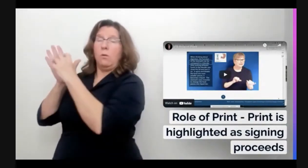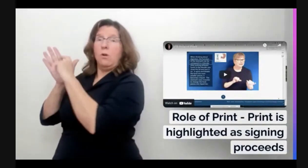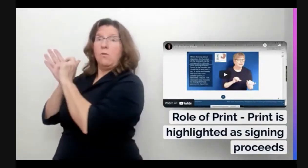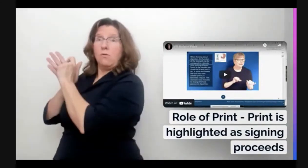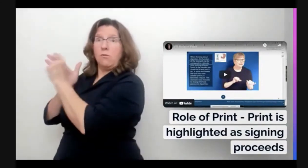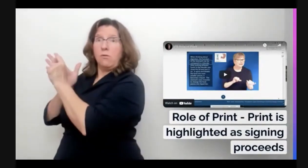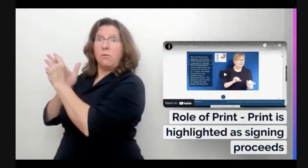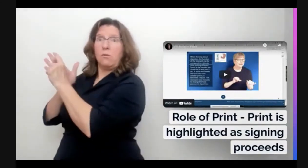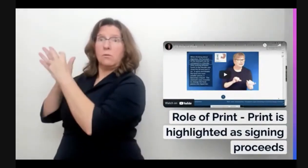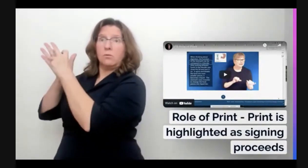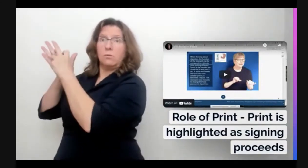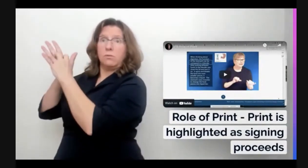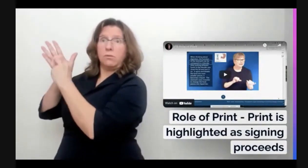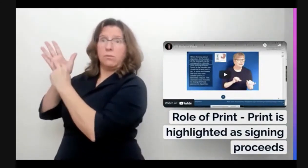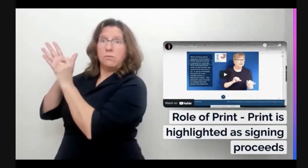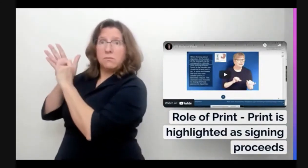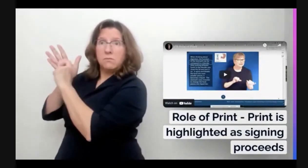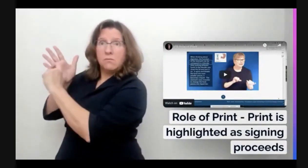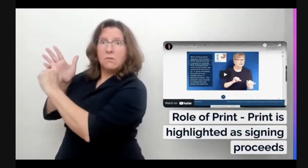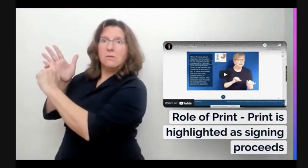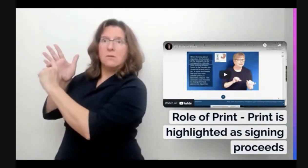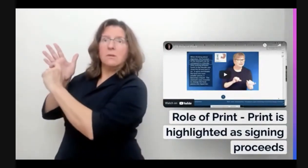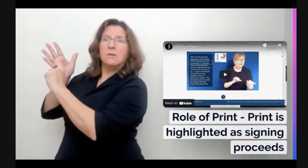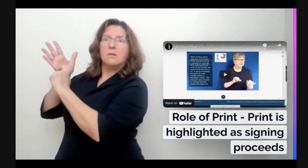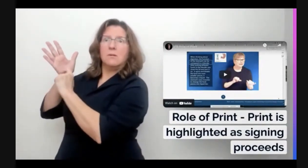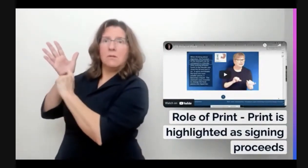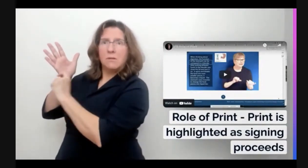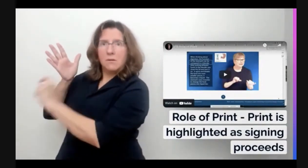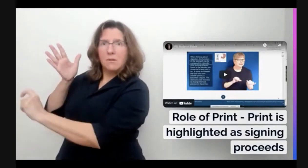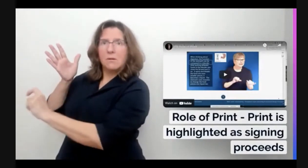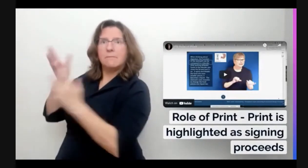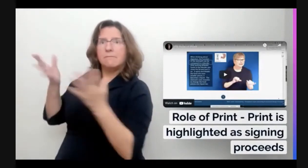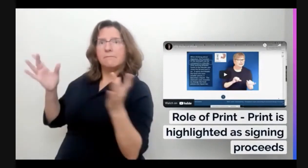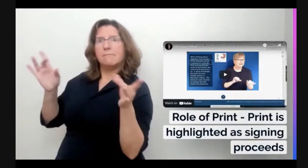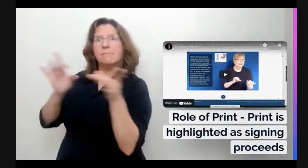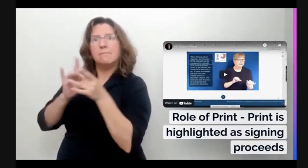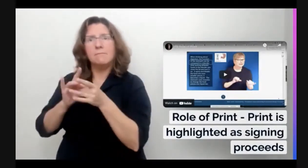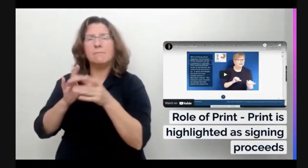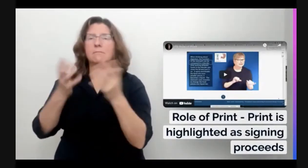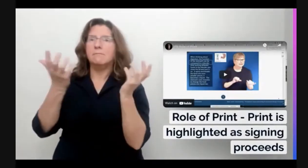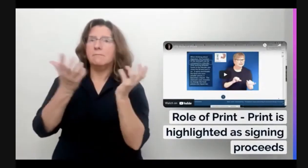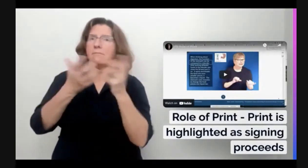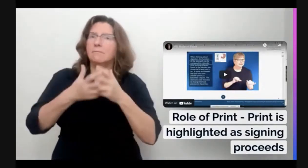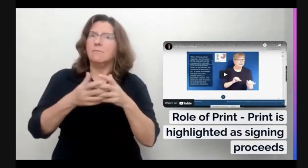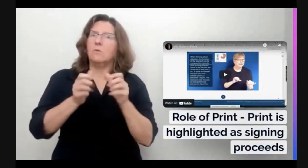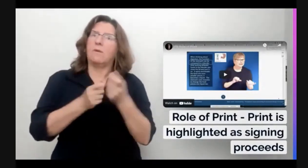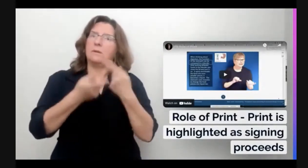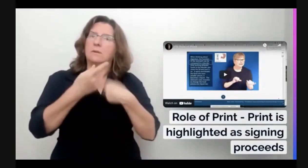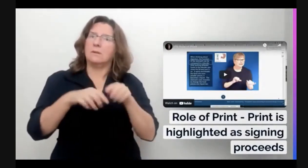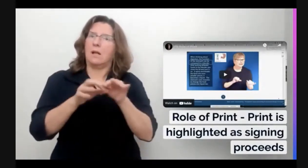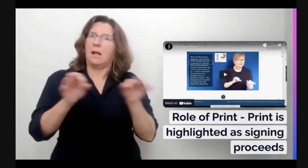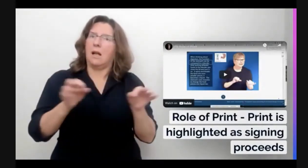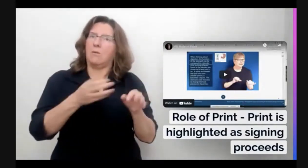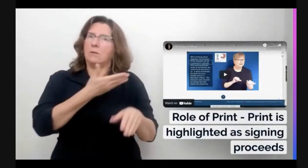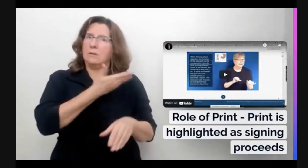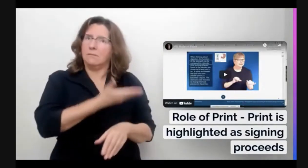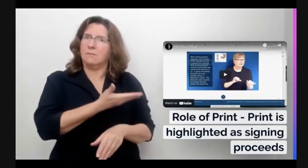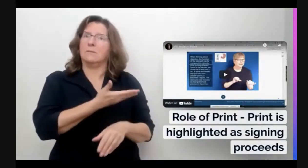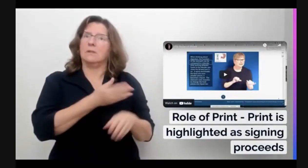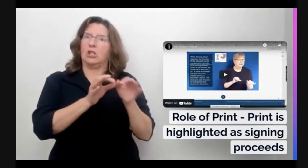and would correspond to the sign language lesson content. It's a smooth, simultaneous,